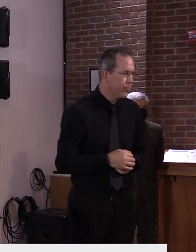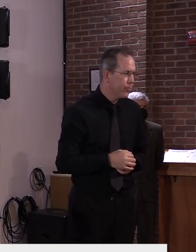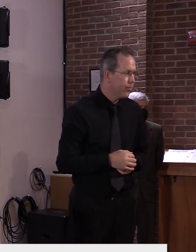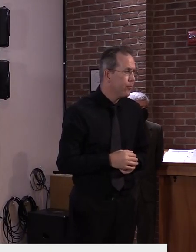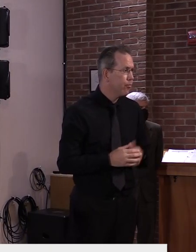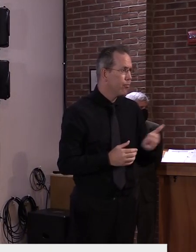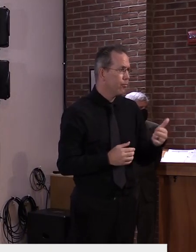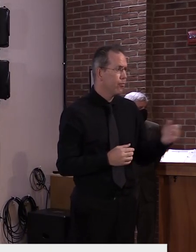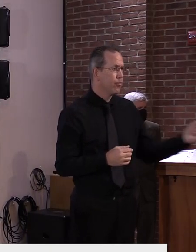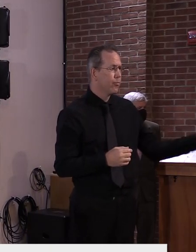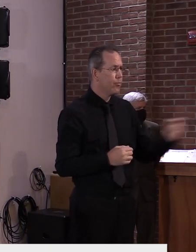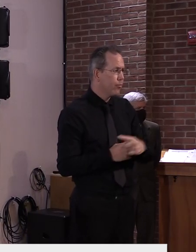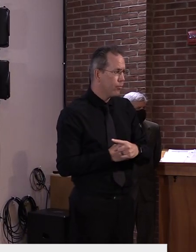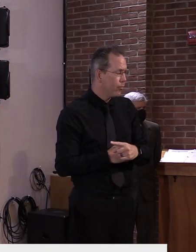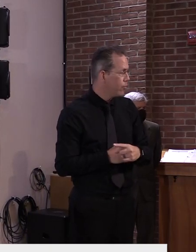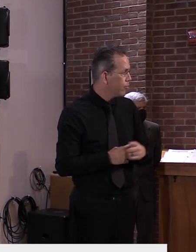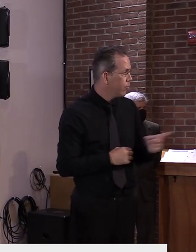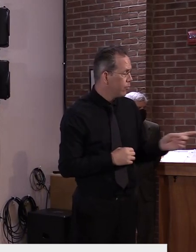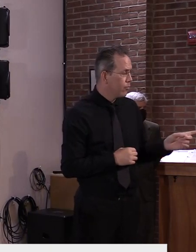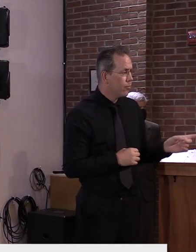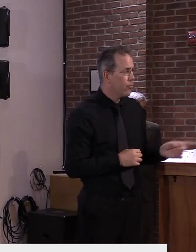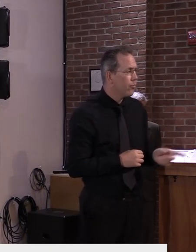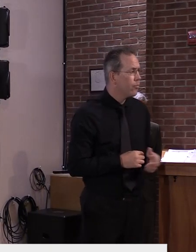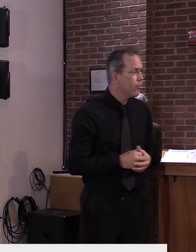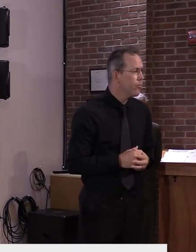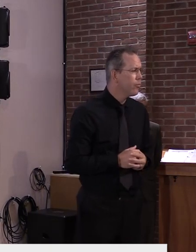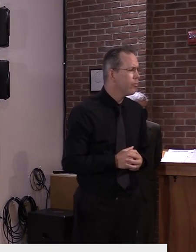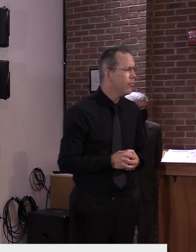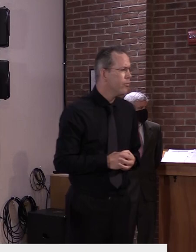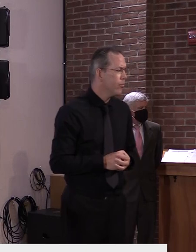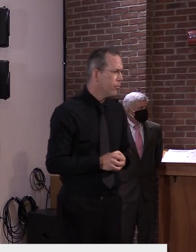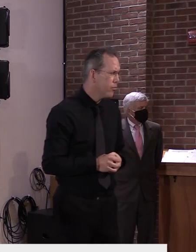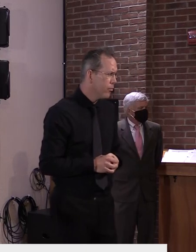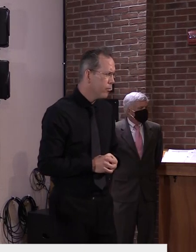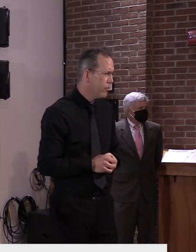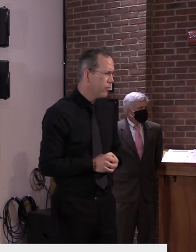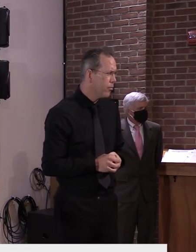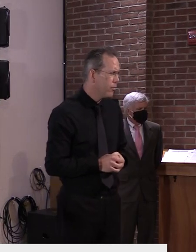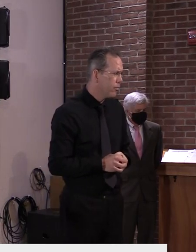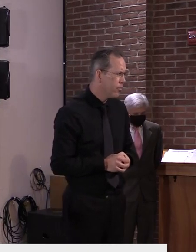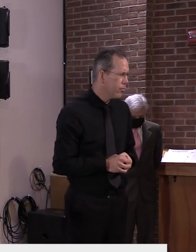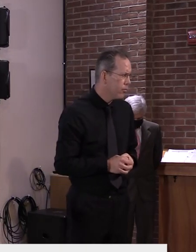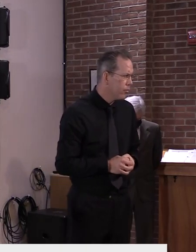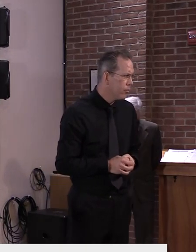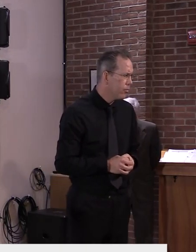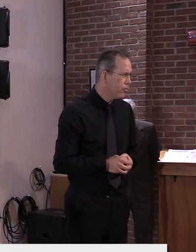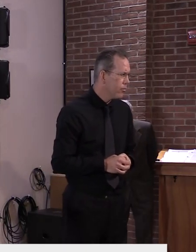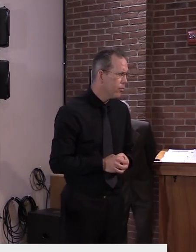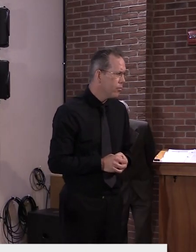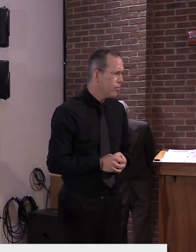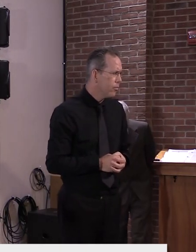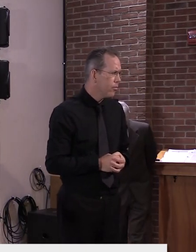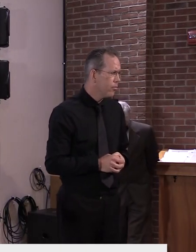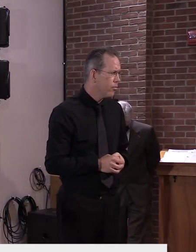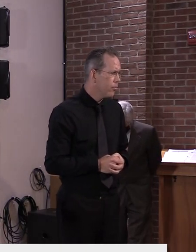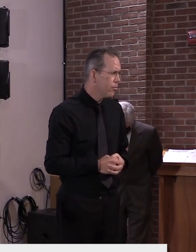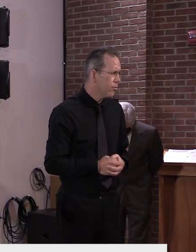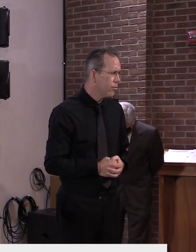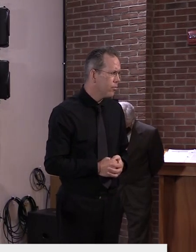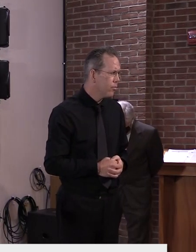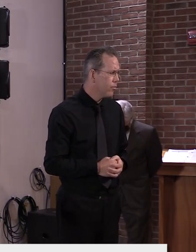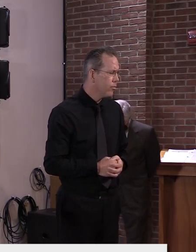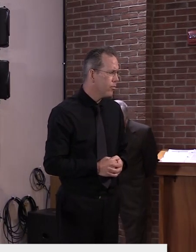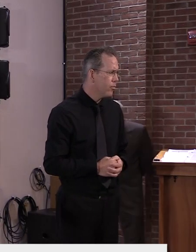Governor, we keep hearing from viewers about your mask policy and the logic behind it. And the gist seems to be,